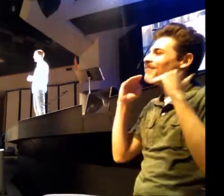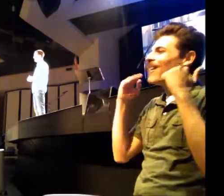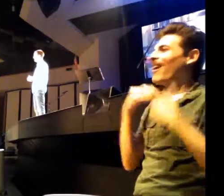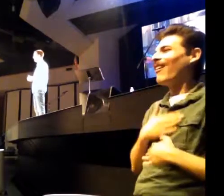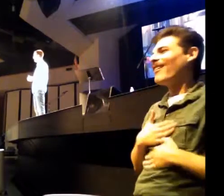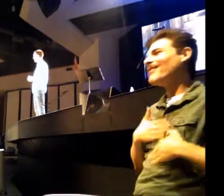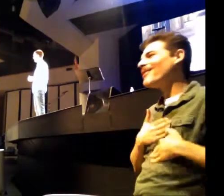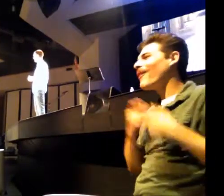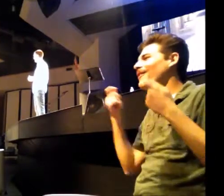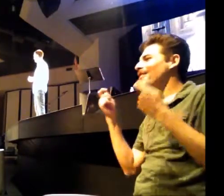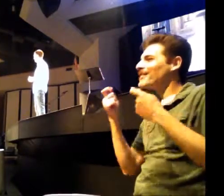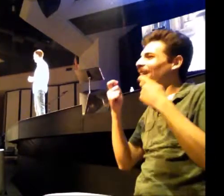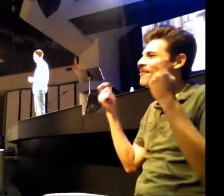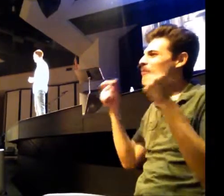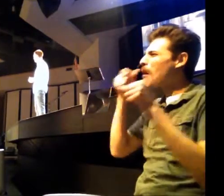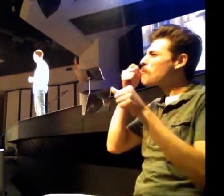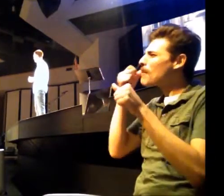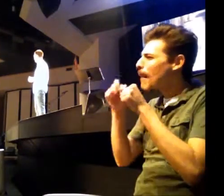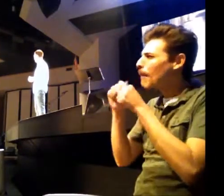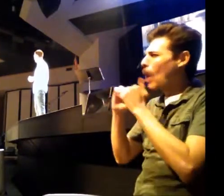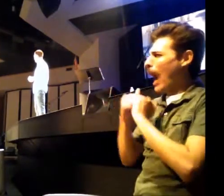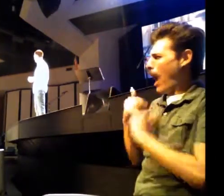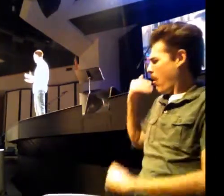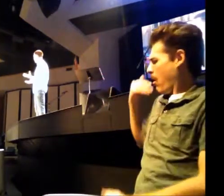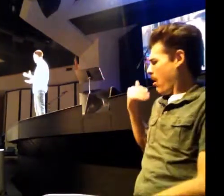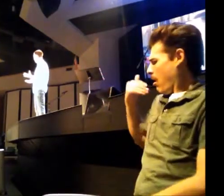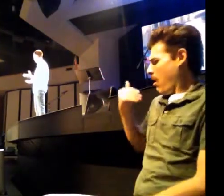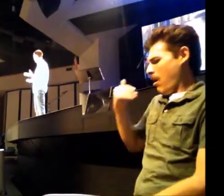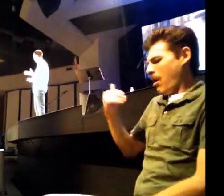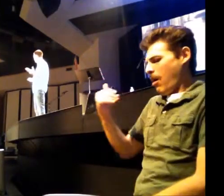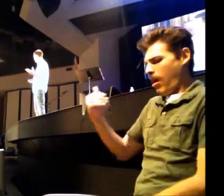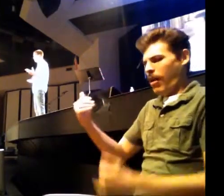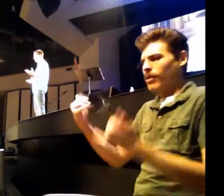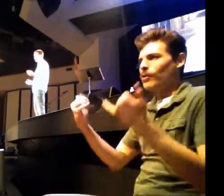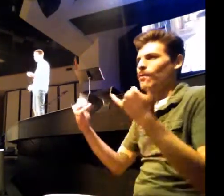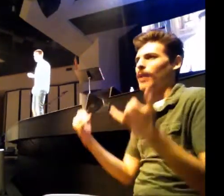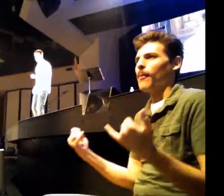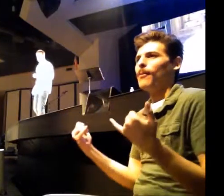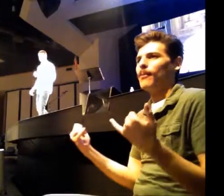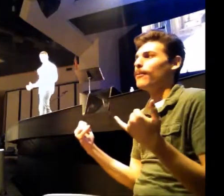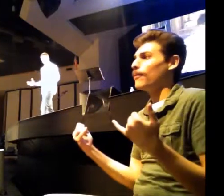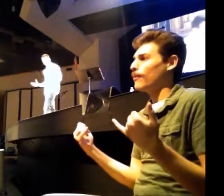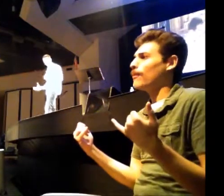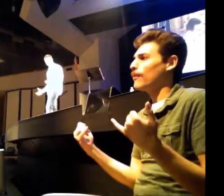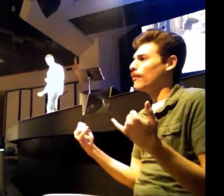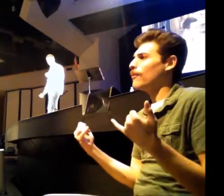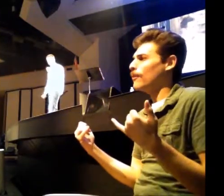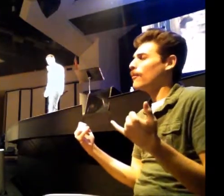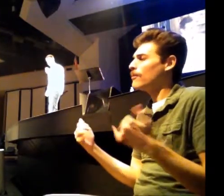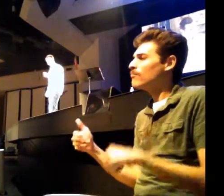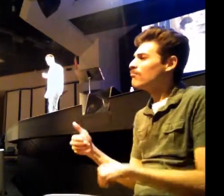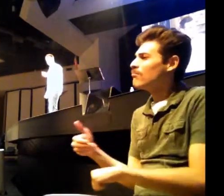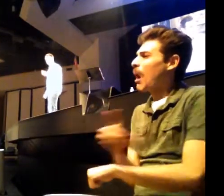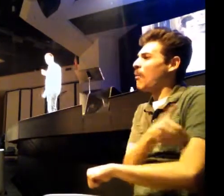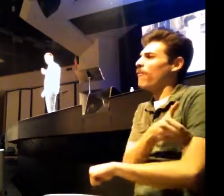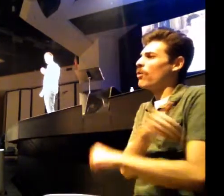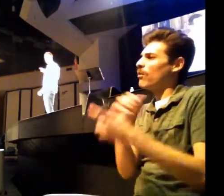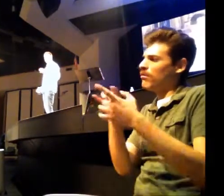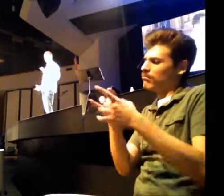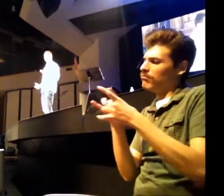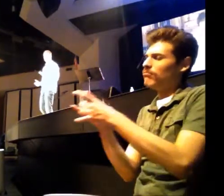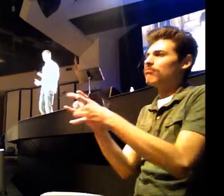celebrate all that God's done, all that we are, just where we're at. It's really this amazing thing. It's powerful and it's